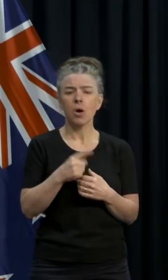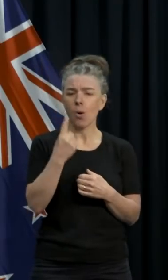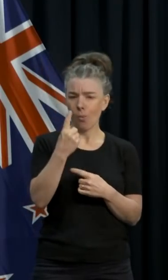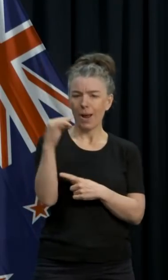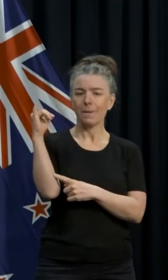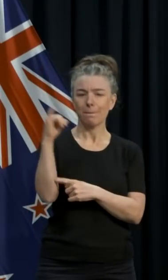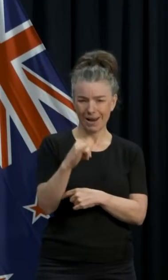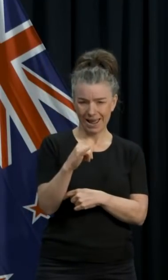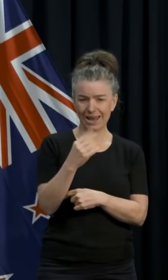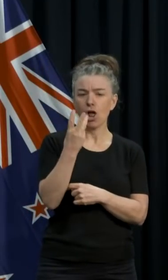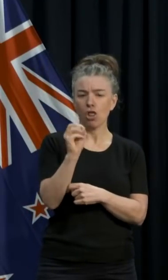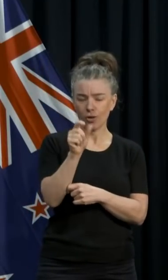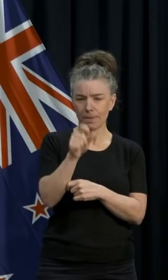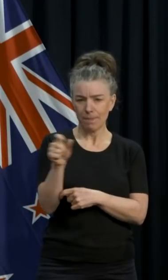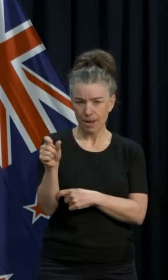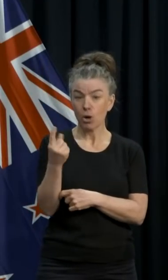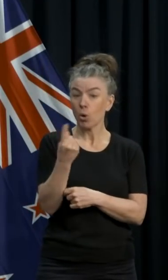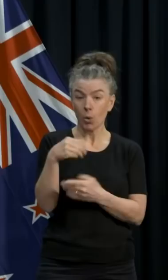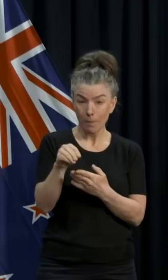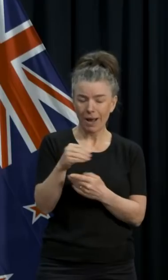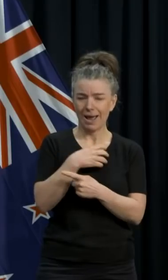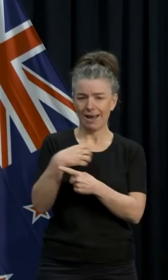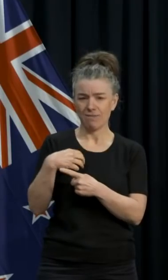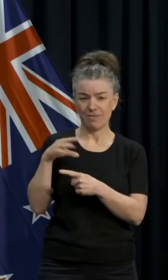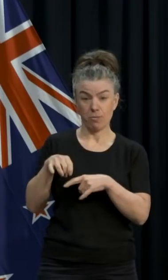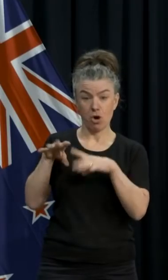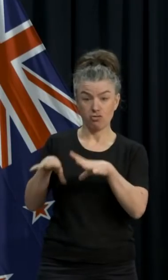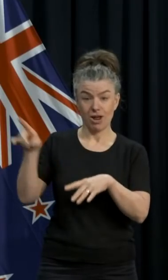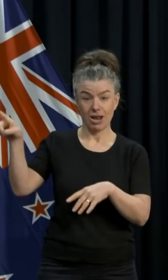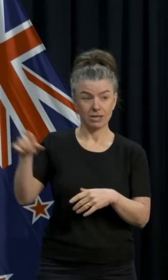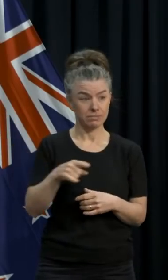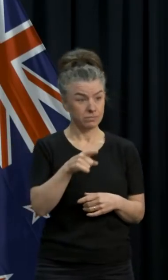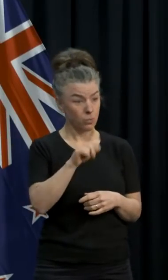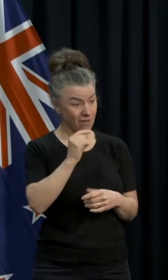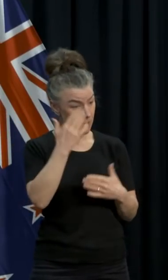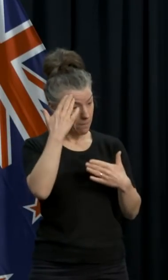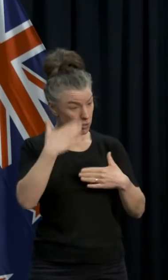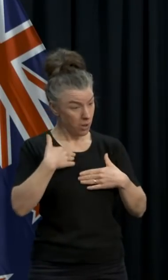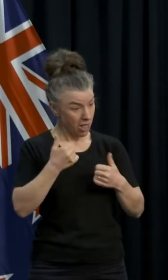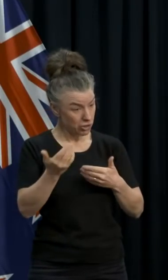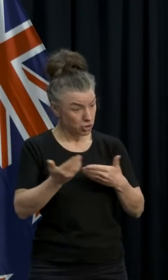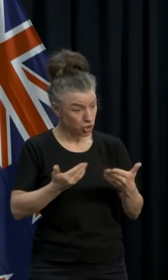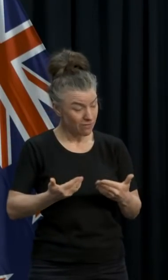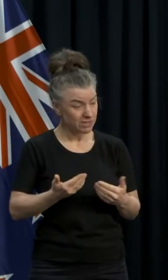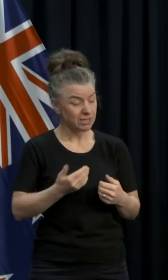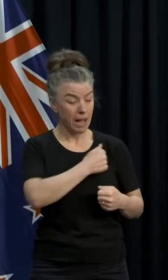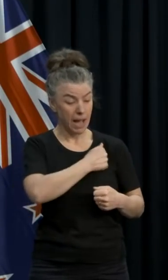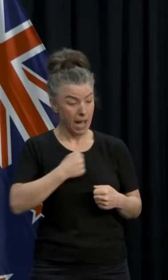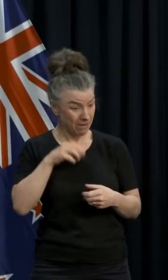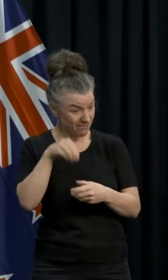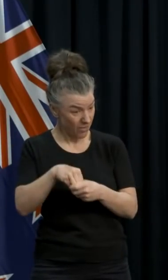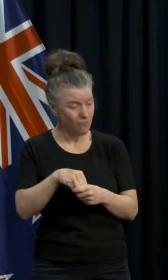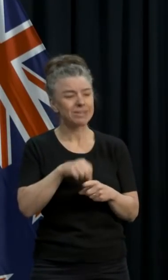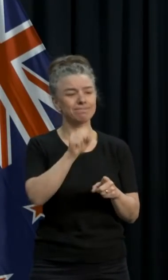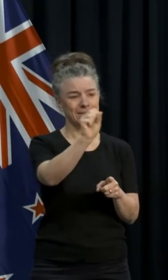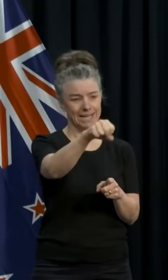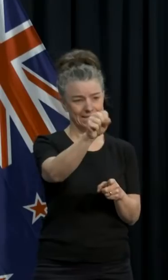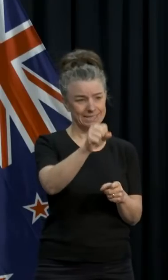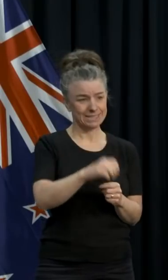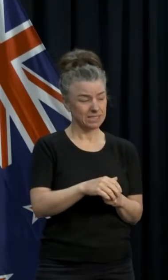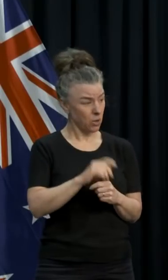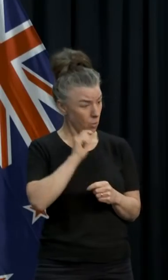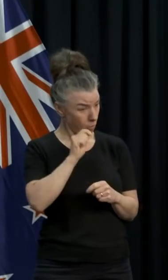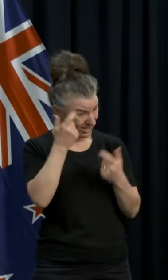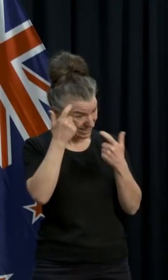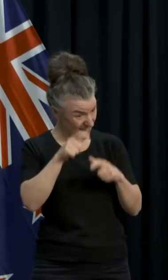government. Which other officials will be present? Will there be, for example, mental health services, military? Yes to both. There'll be military on